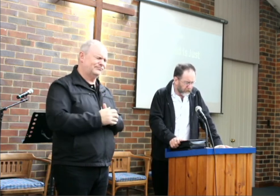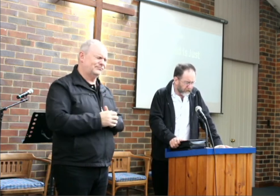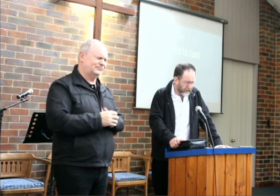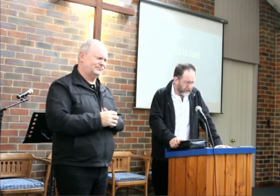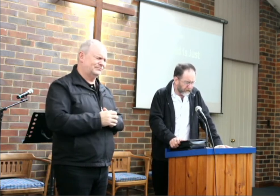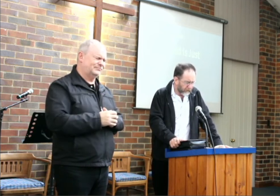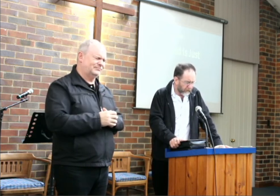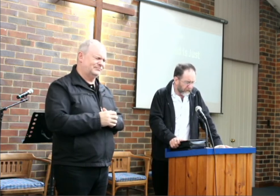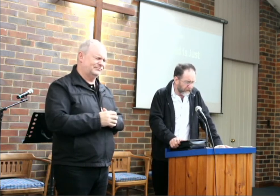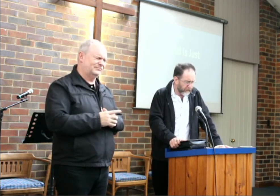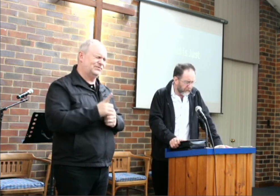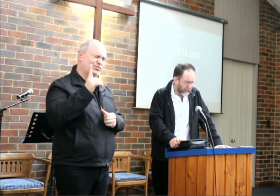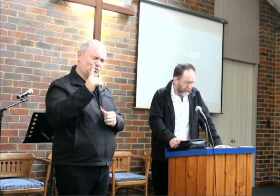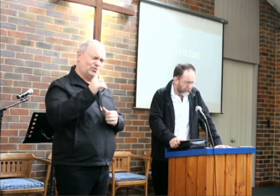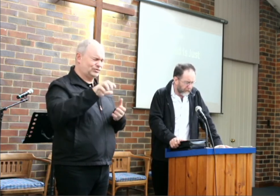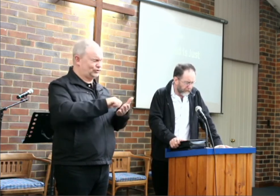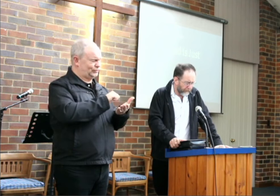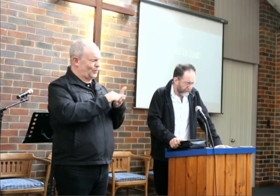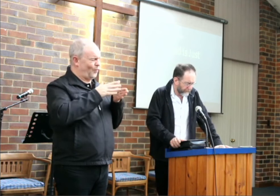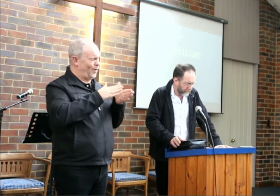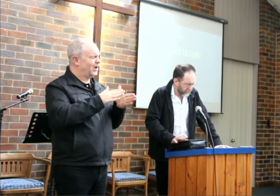Your justice prevails.